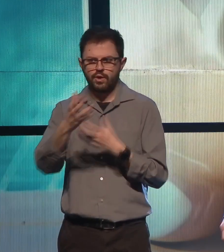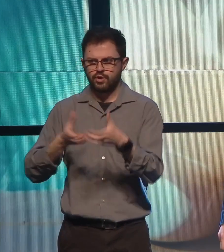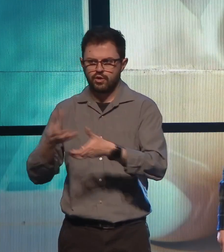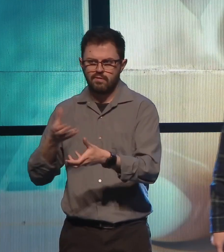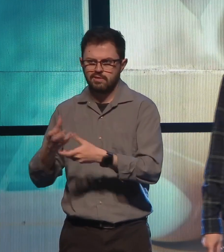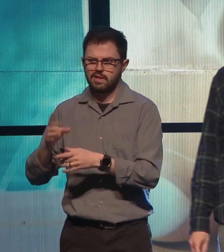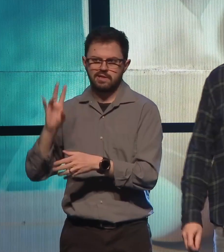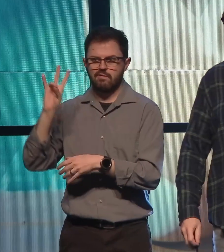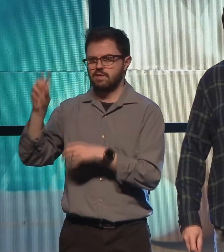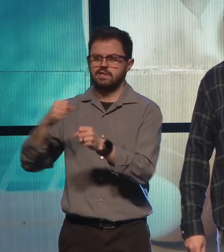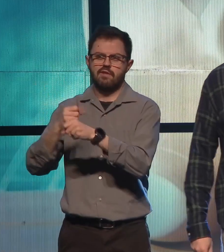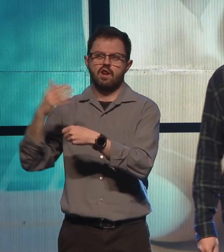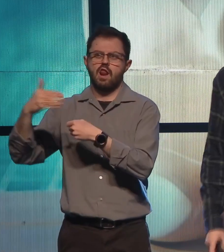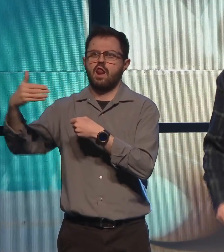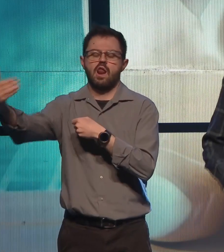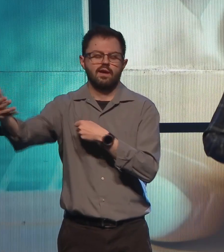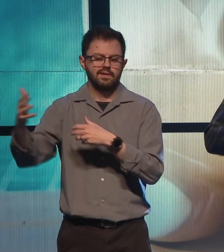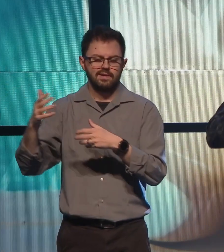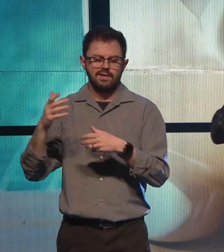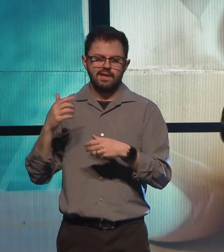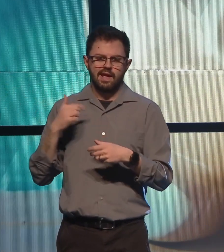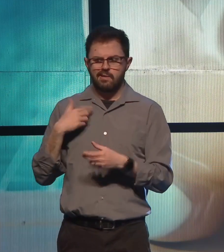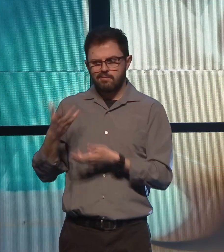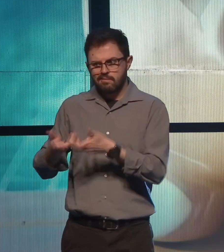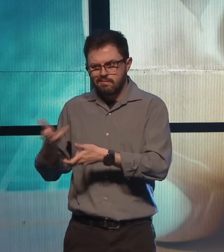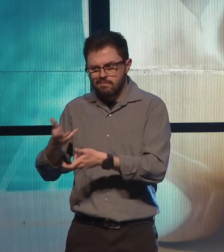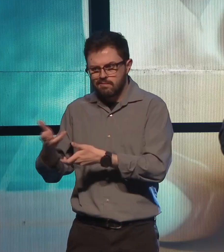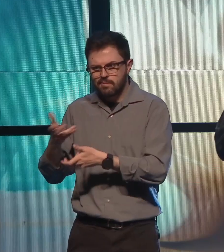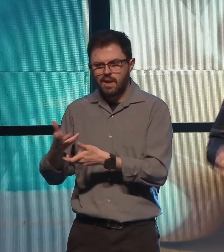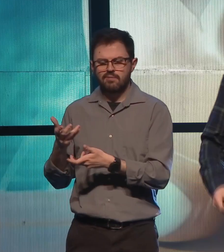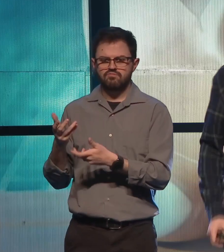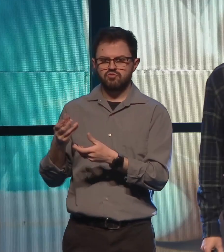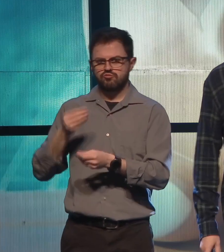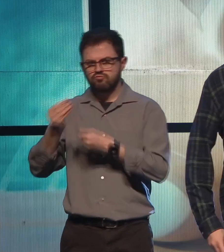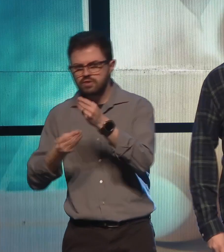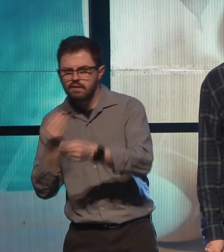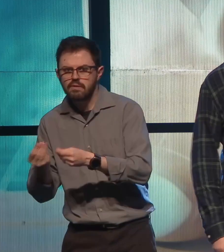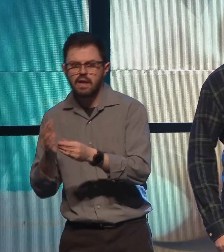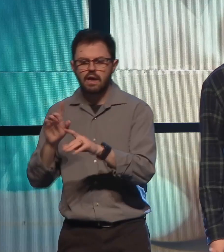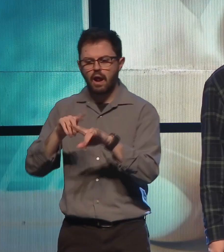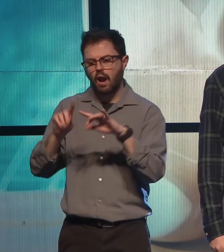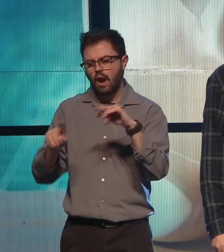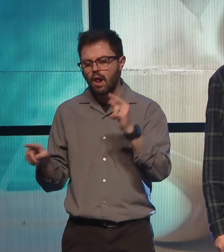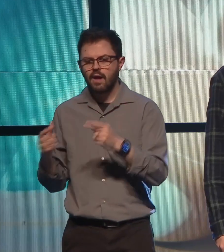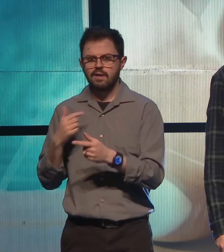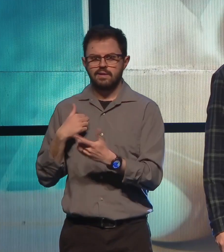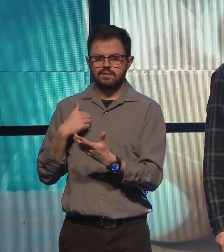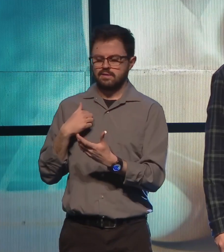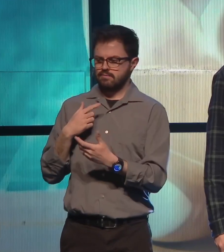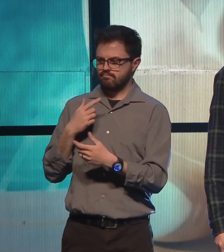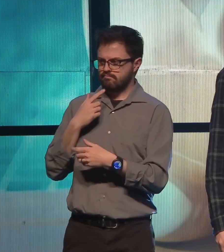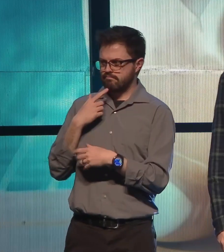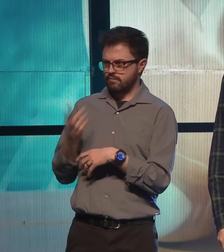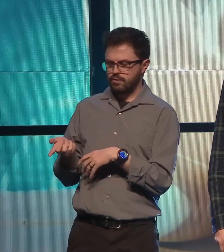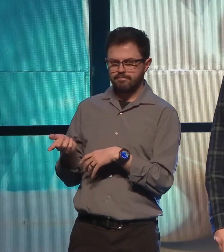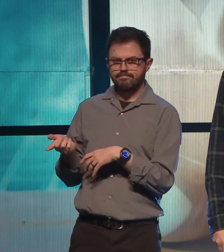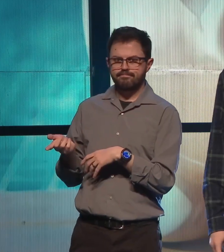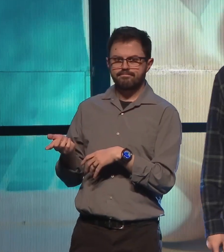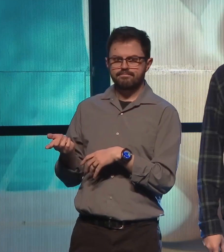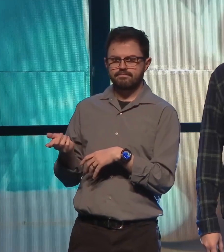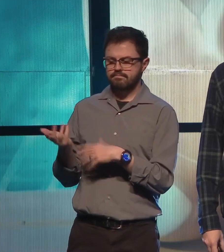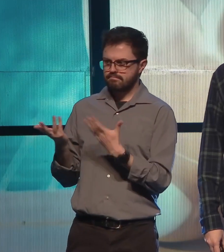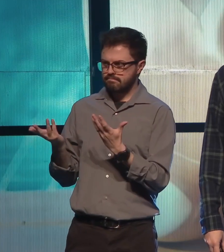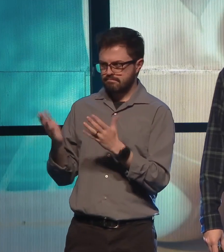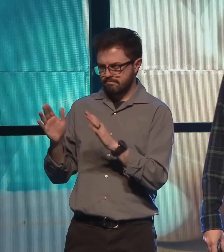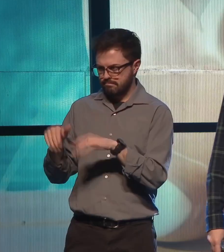talking about giving and being generous. And I shared with them, I said, listen, I really do